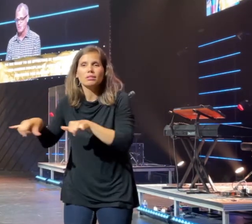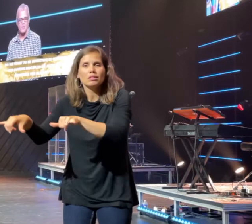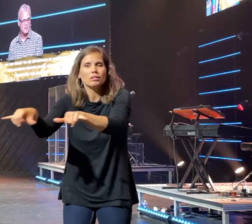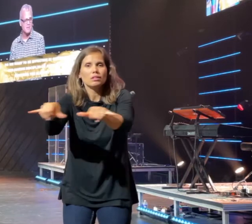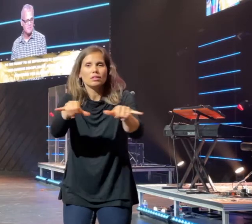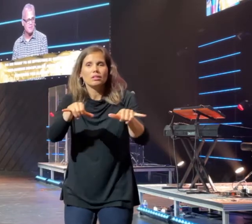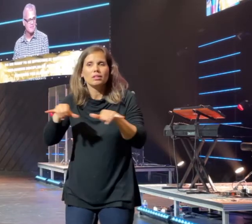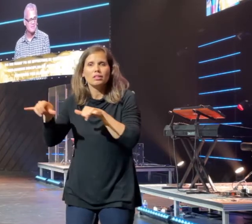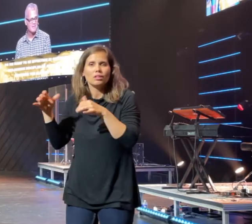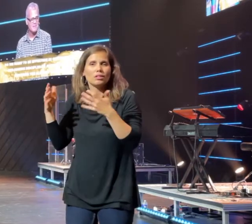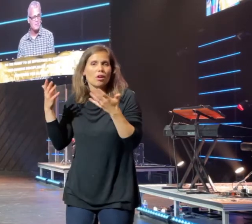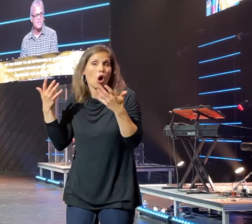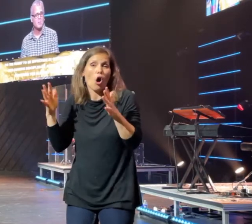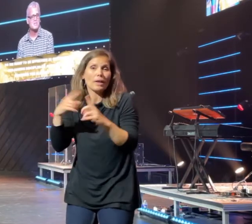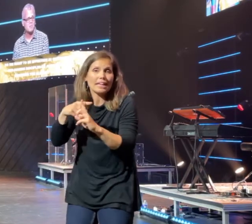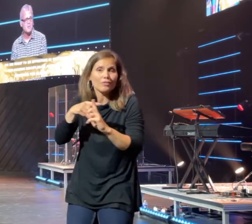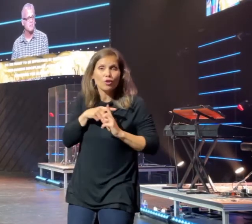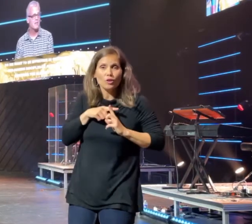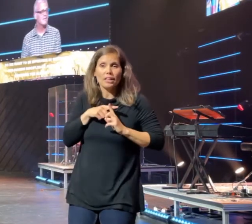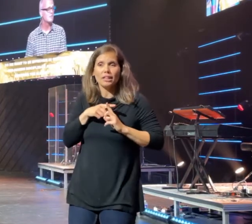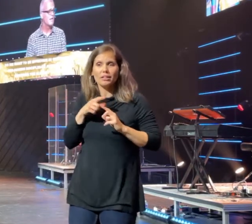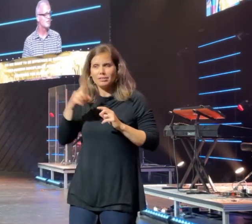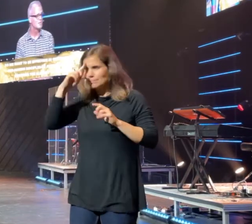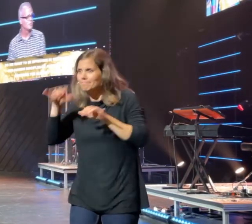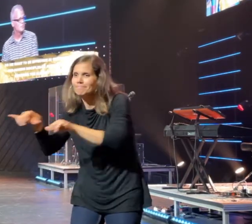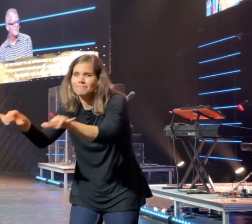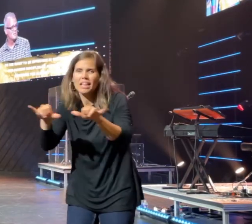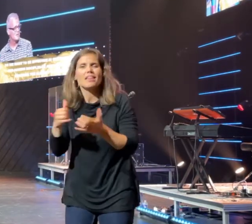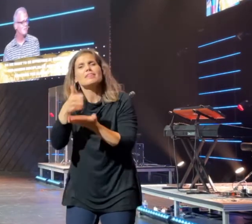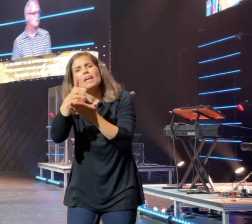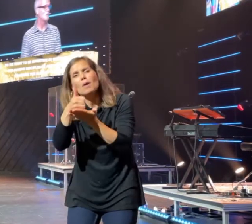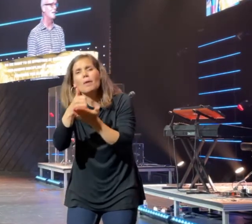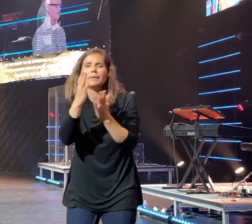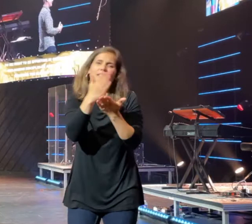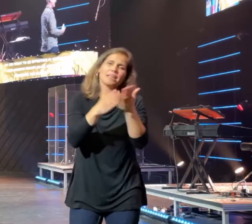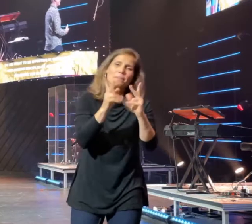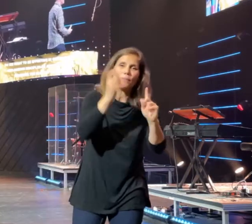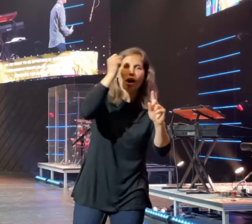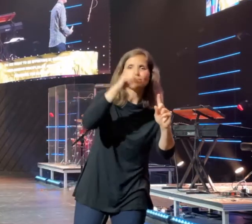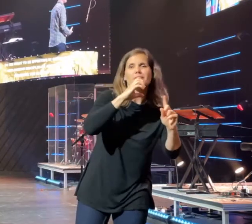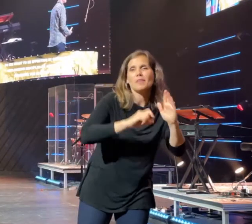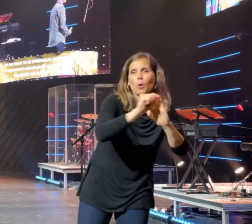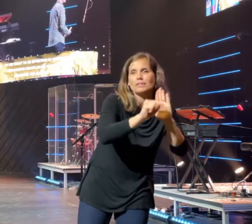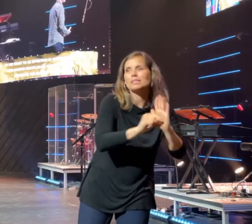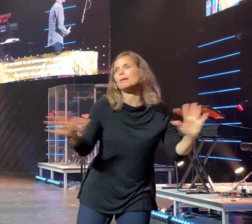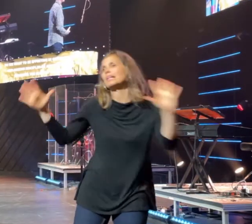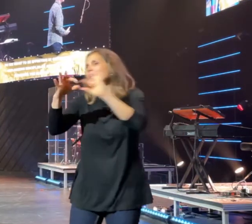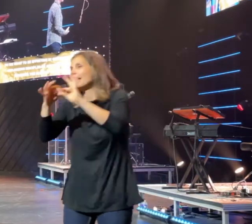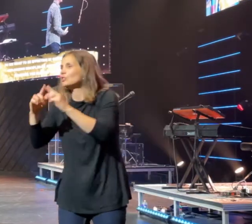to the already converted. They were just helping some people connect some dots between Isaiah 53, let's say, and Matthew